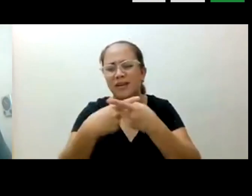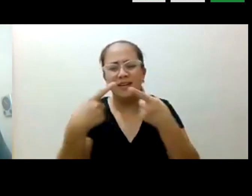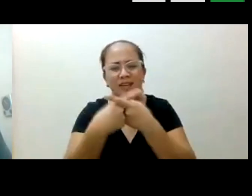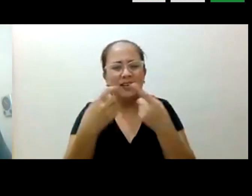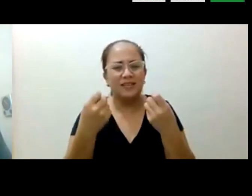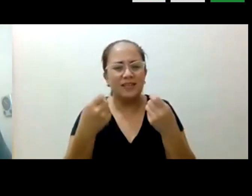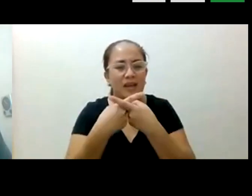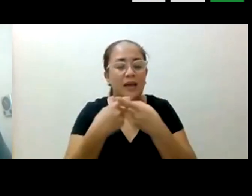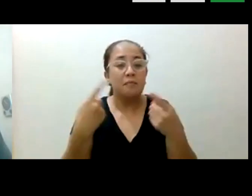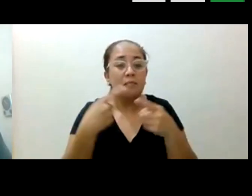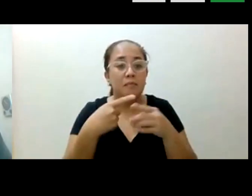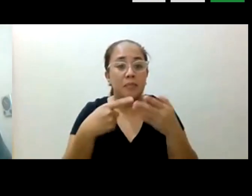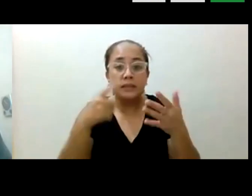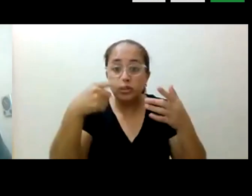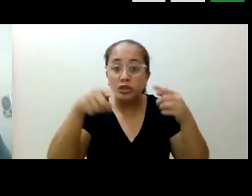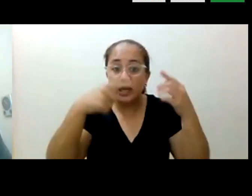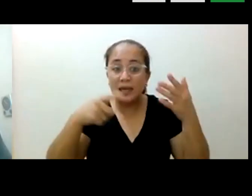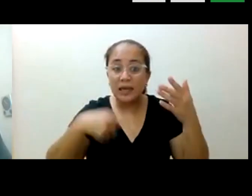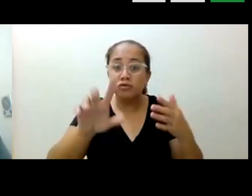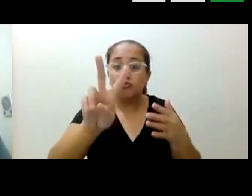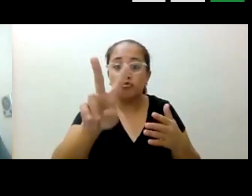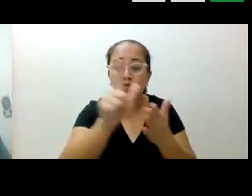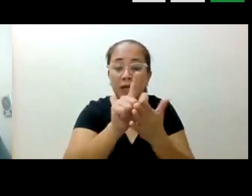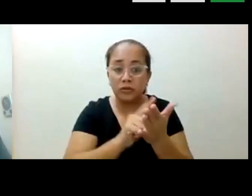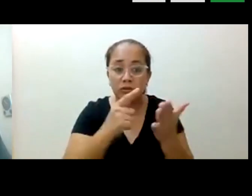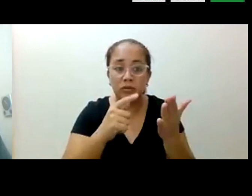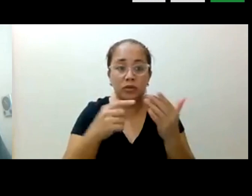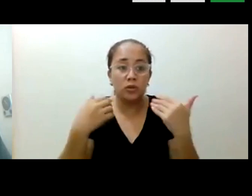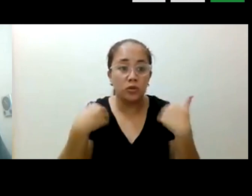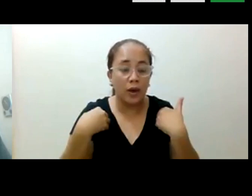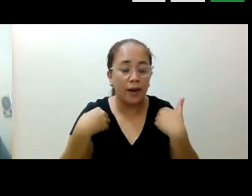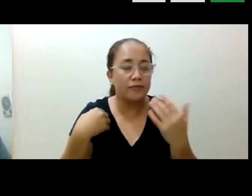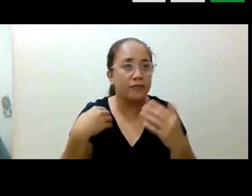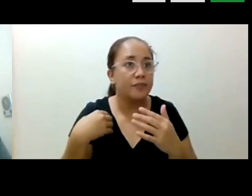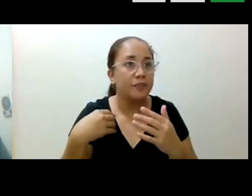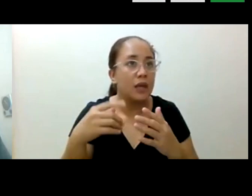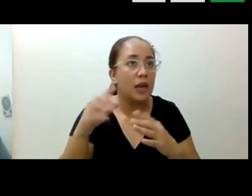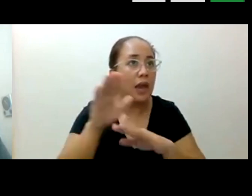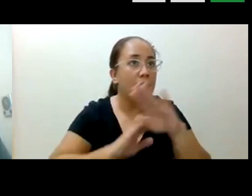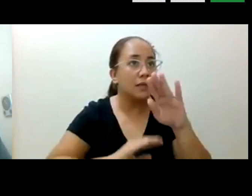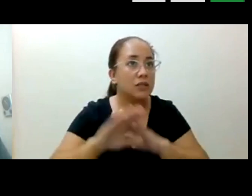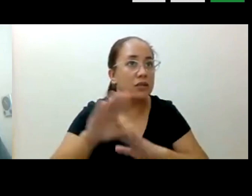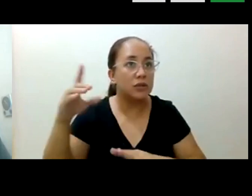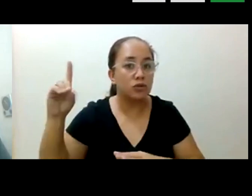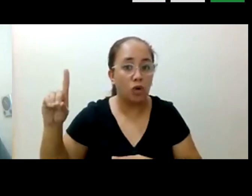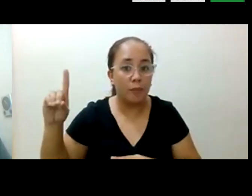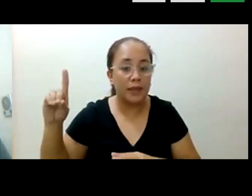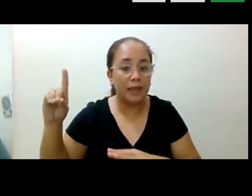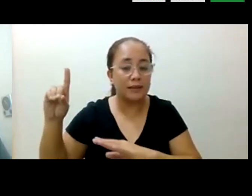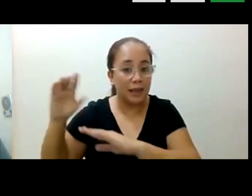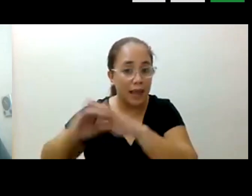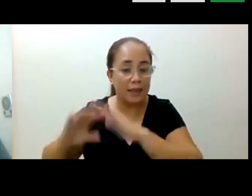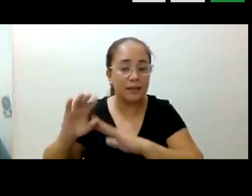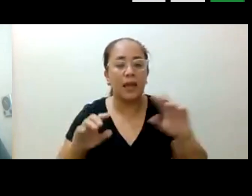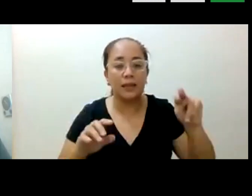and go through your data in your 2 lessons that you have on the hand shape of the dominant hand and the hand shape